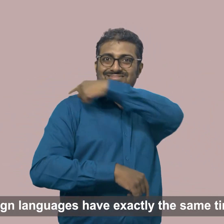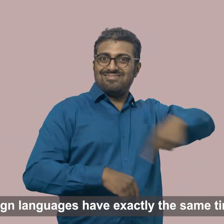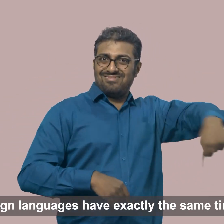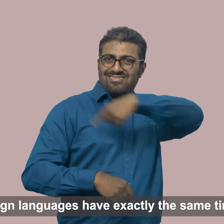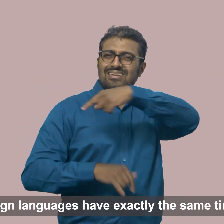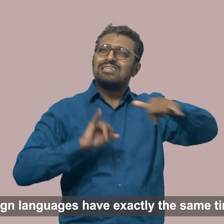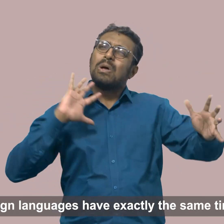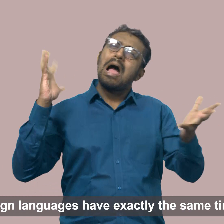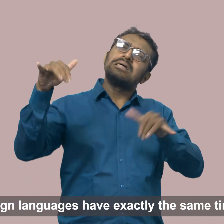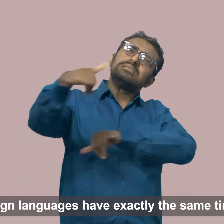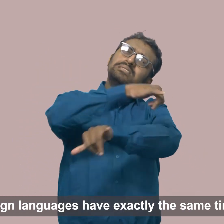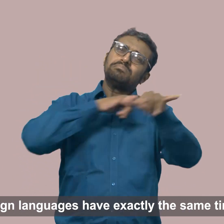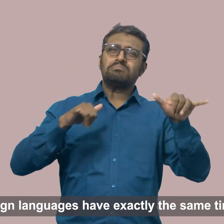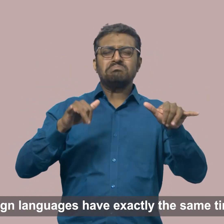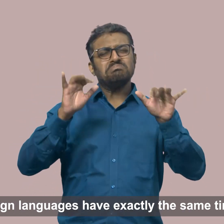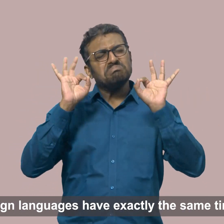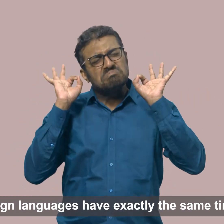All sign language have exactly the same timeline.